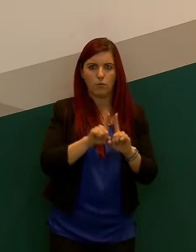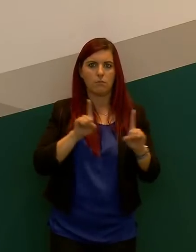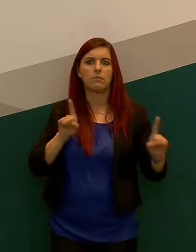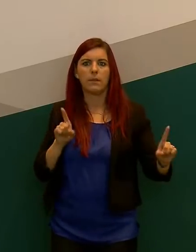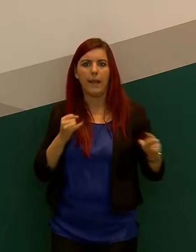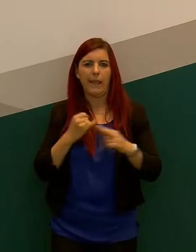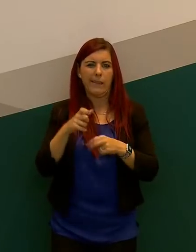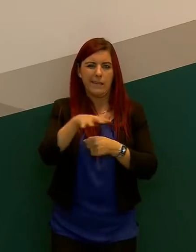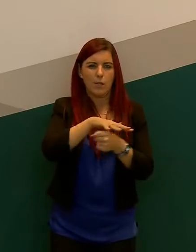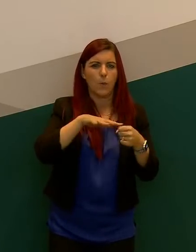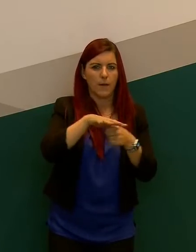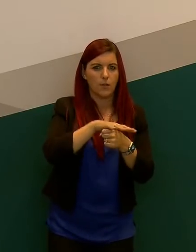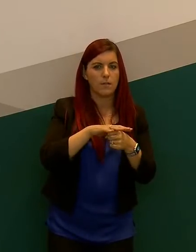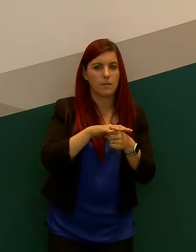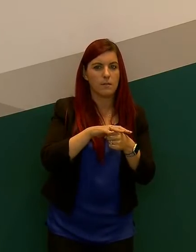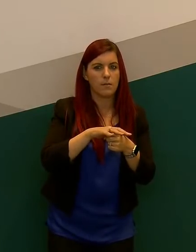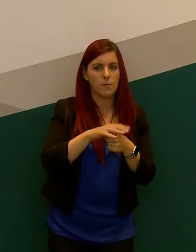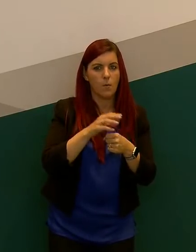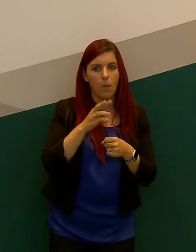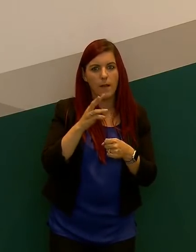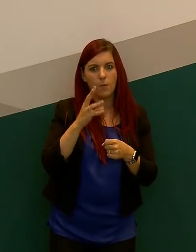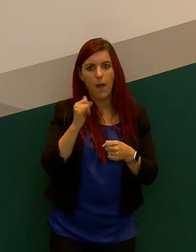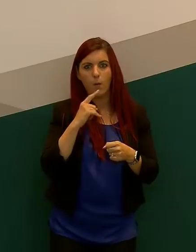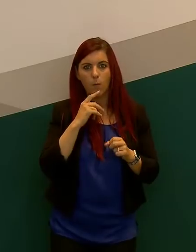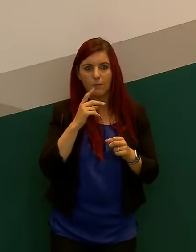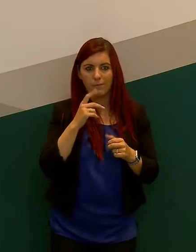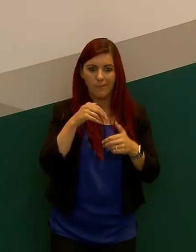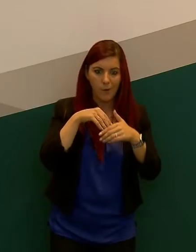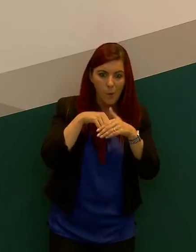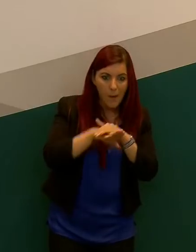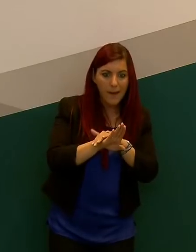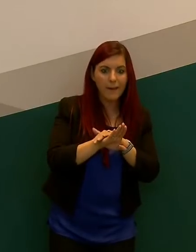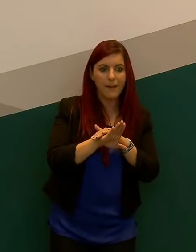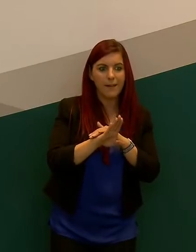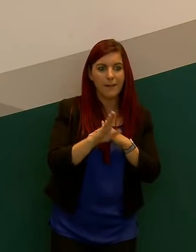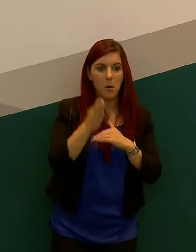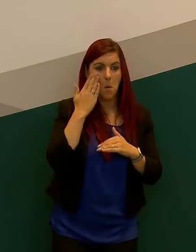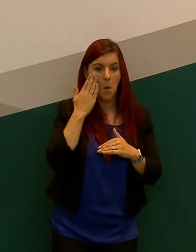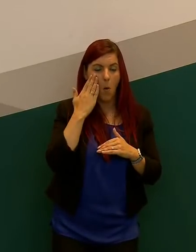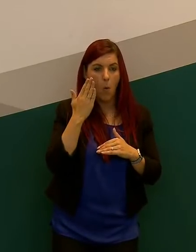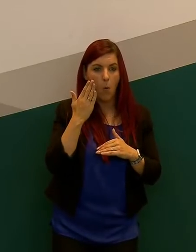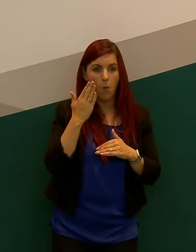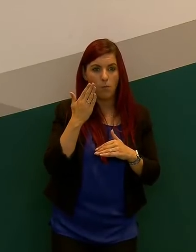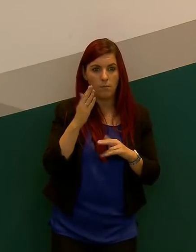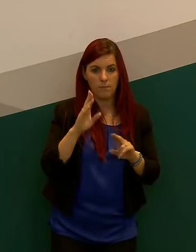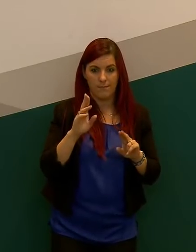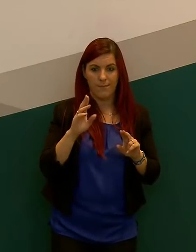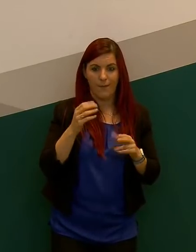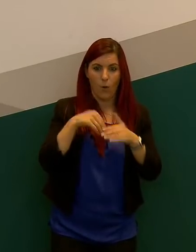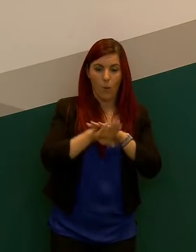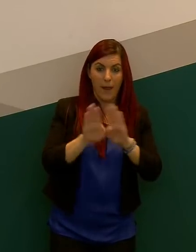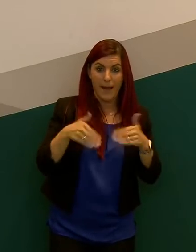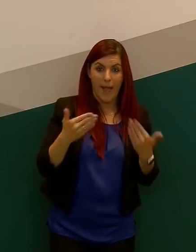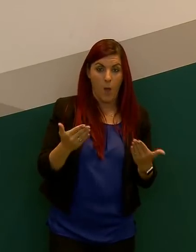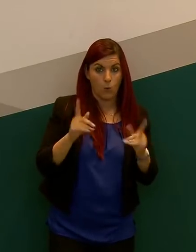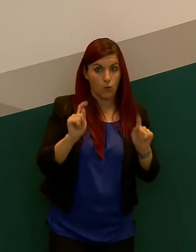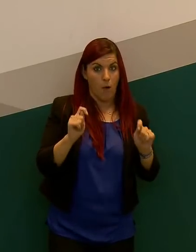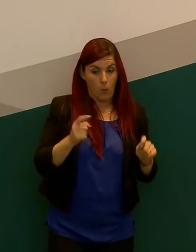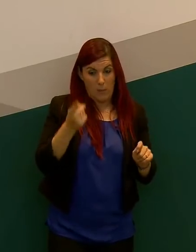distancing recommendation of 2 metres. People go into these environments, although, like when we go into our supermarkets and shops, we know that they've done a terrific